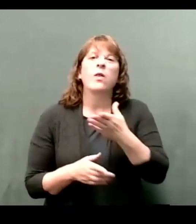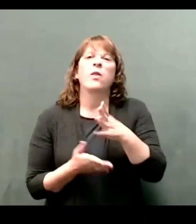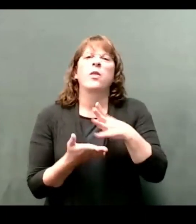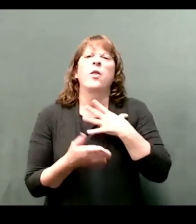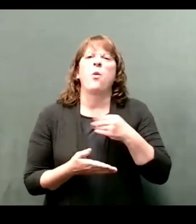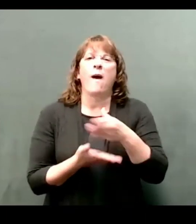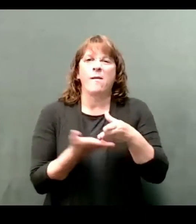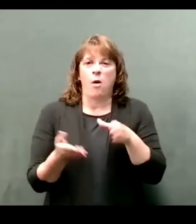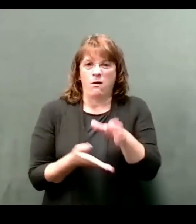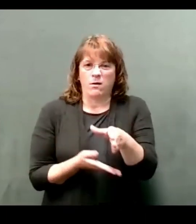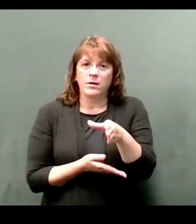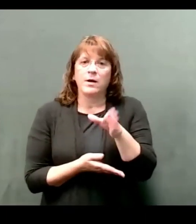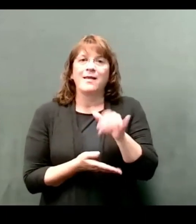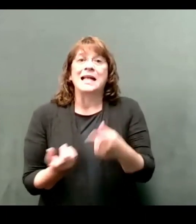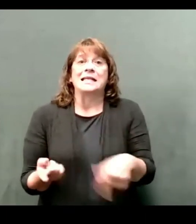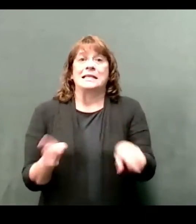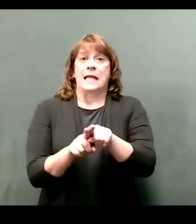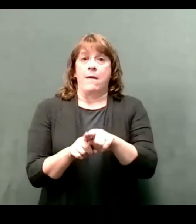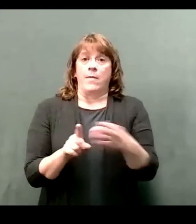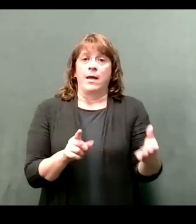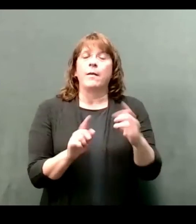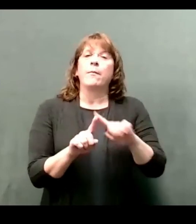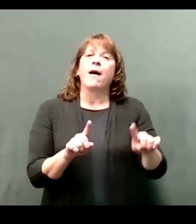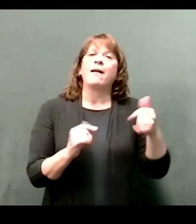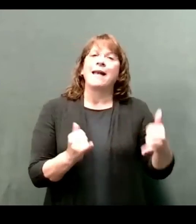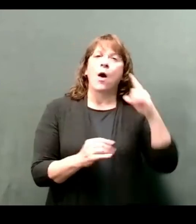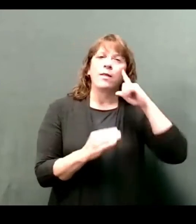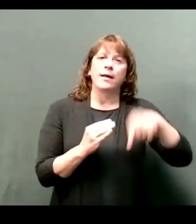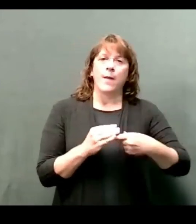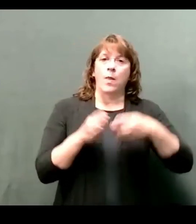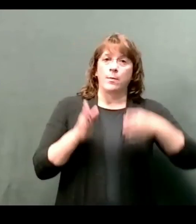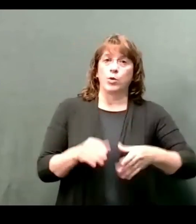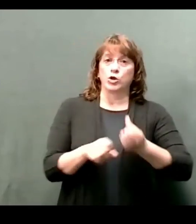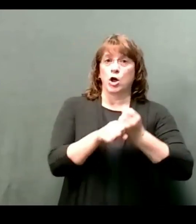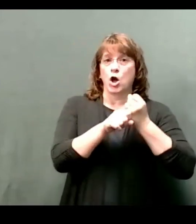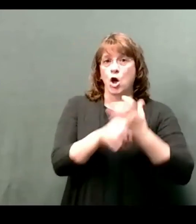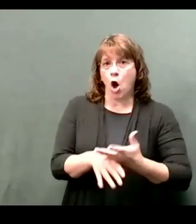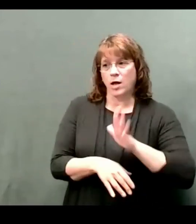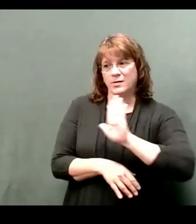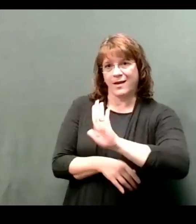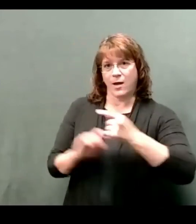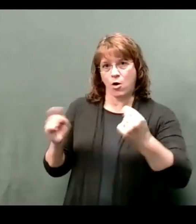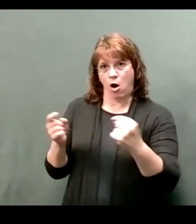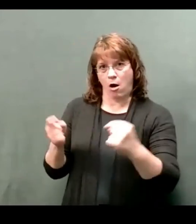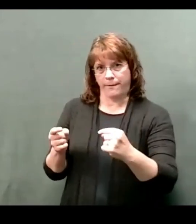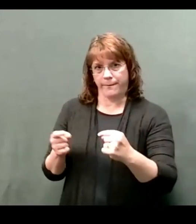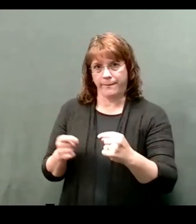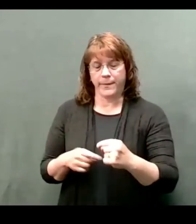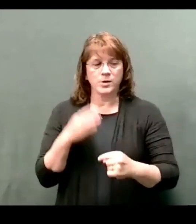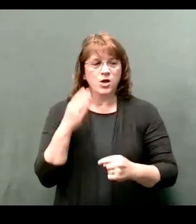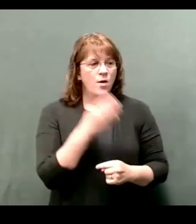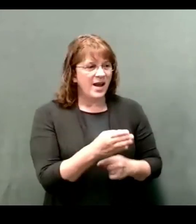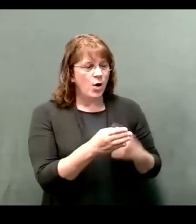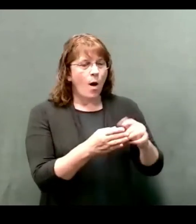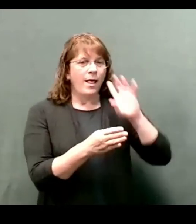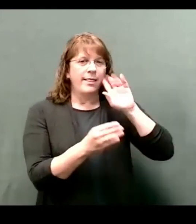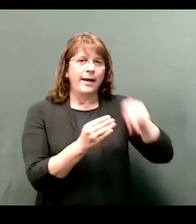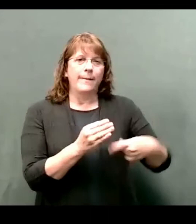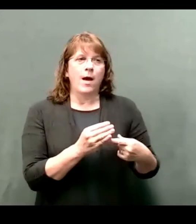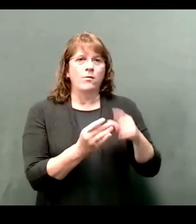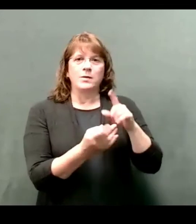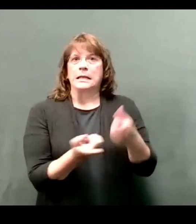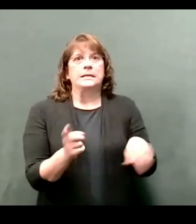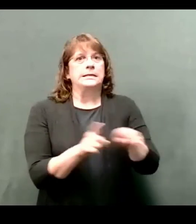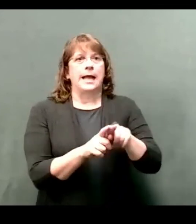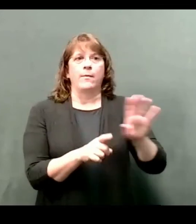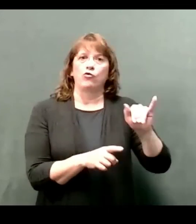is going to ask us to do the same thing, but this time we're thinking about the person who caused the client harm. And so here we want to think about, the